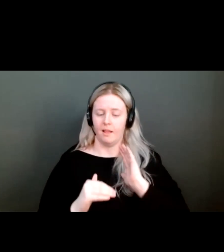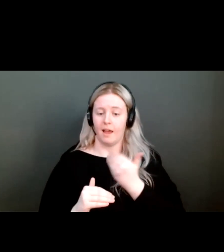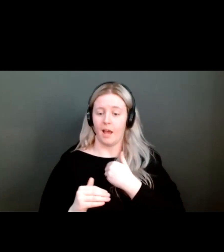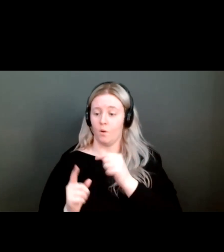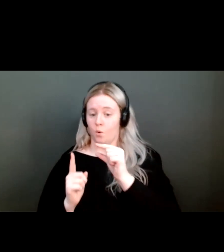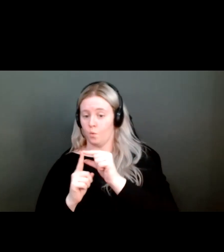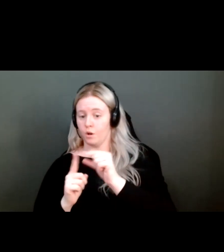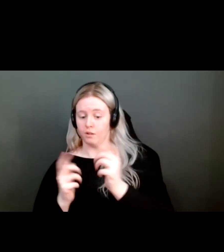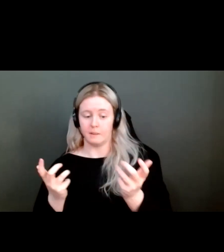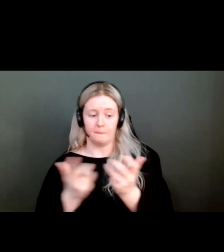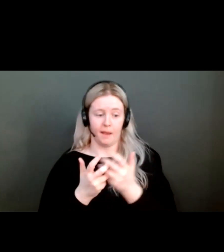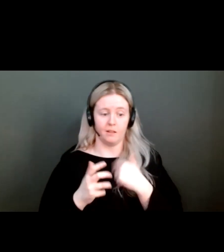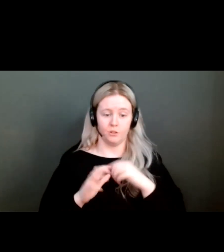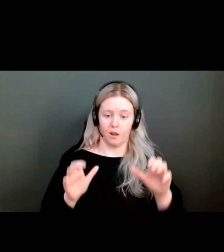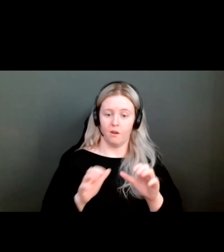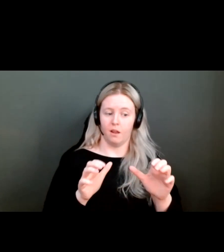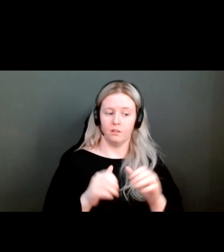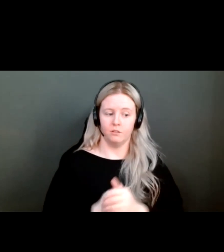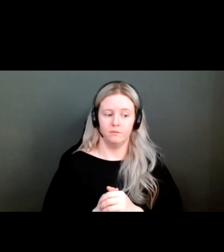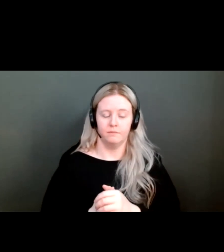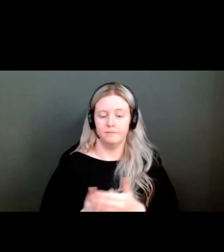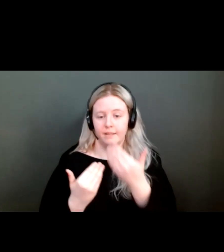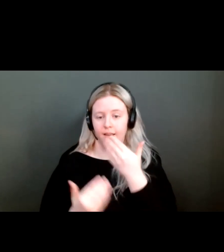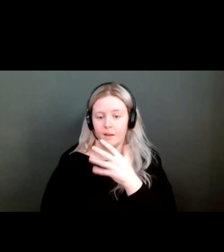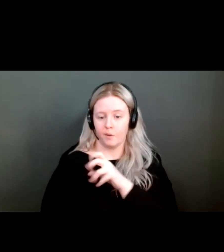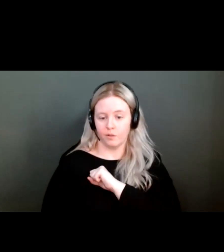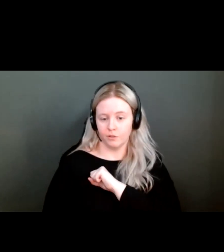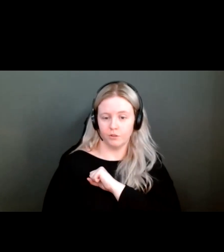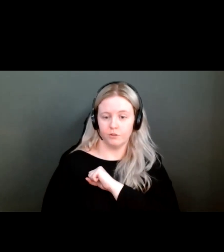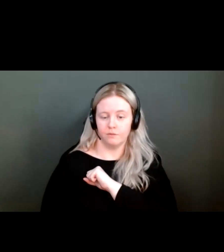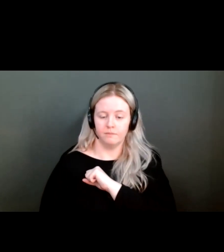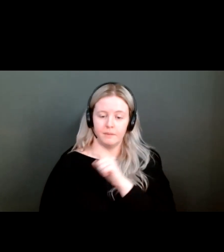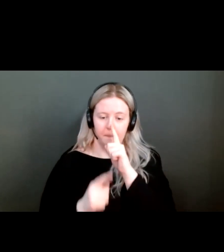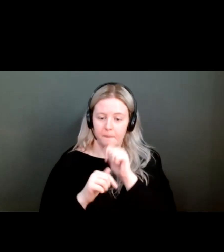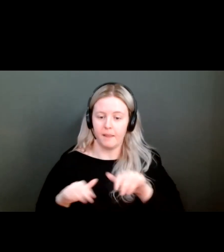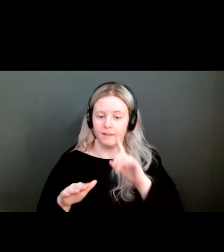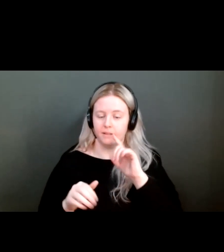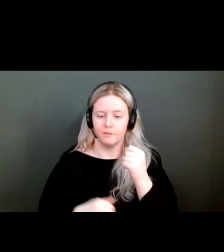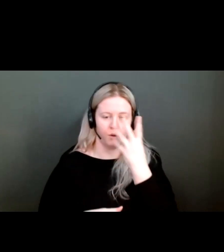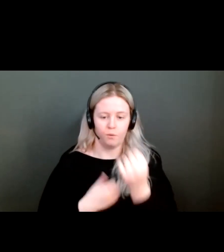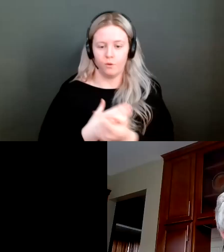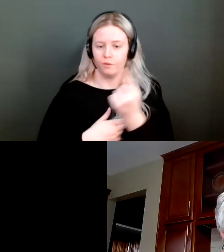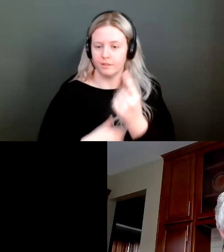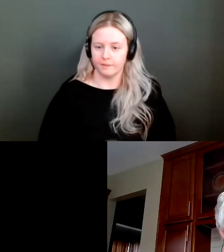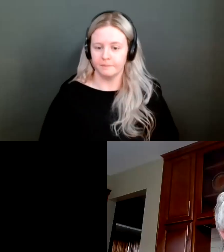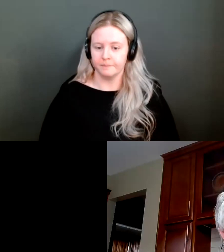what we do. GBV, and blessings for a beautiful day.